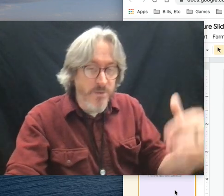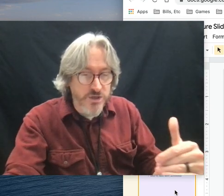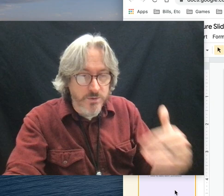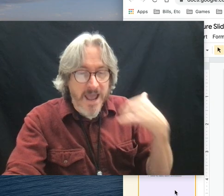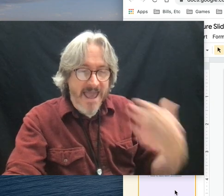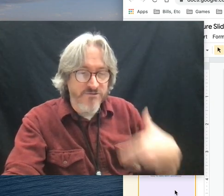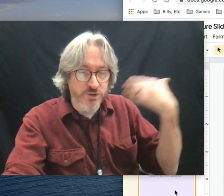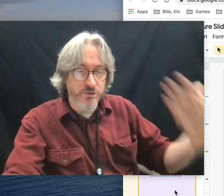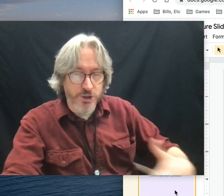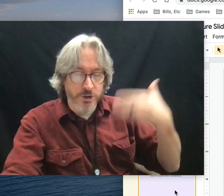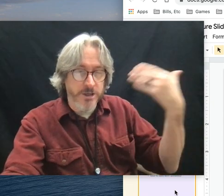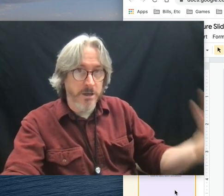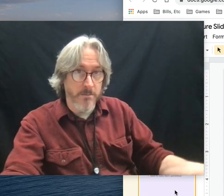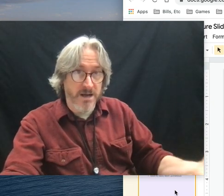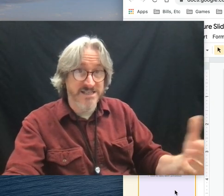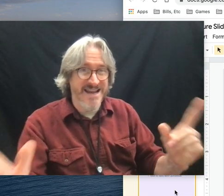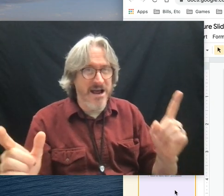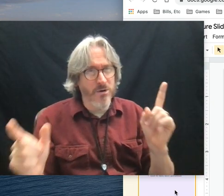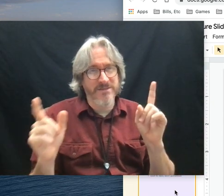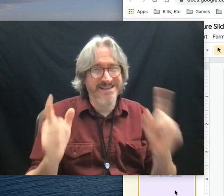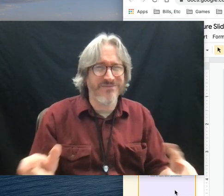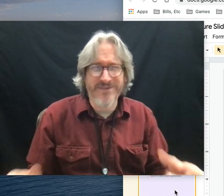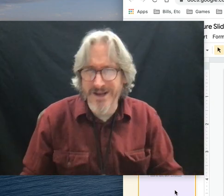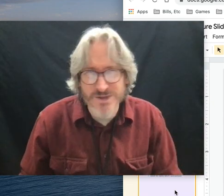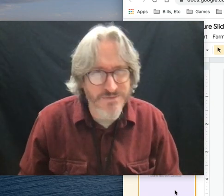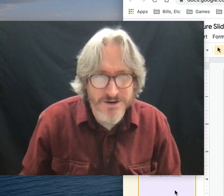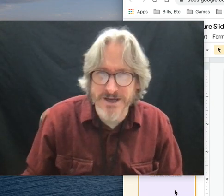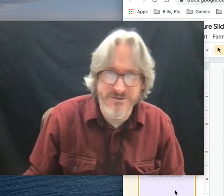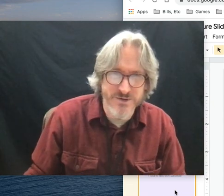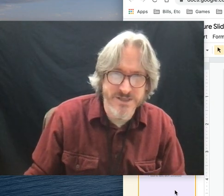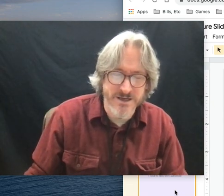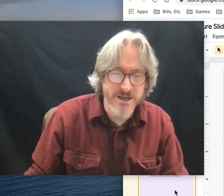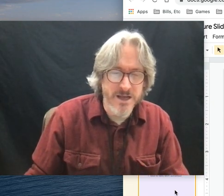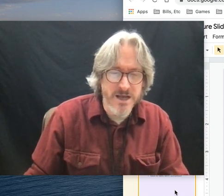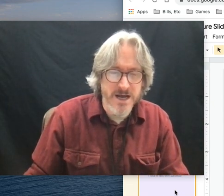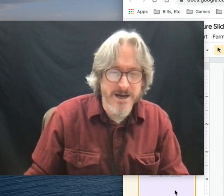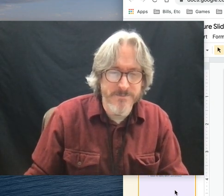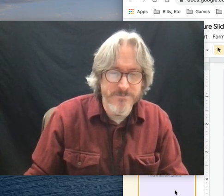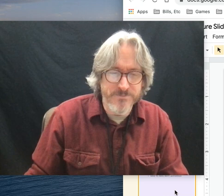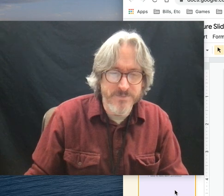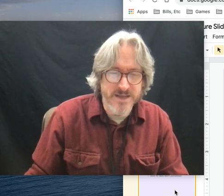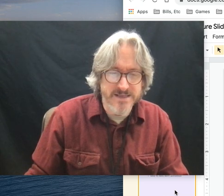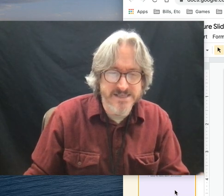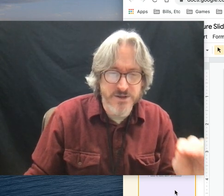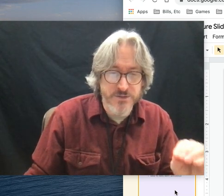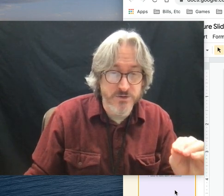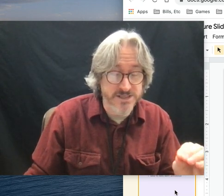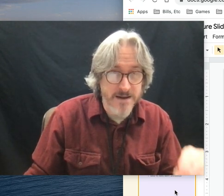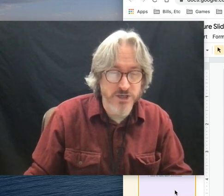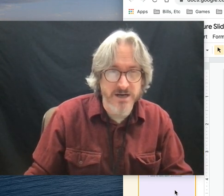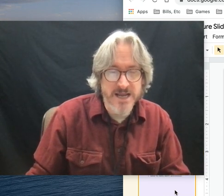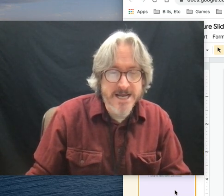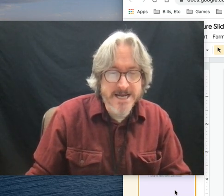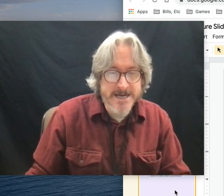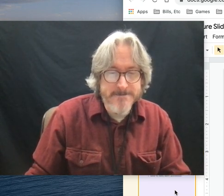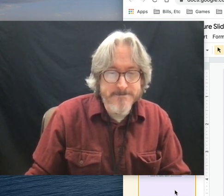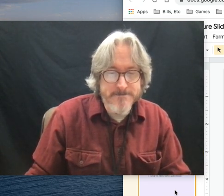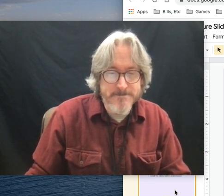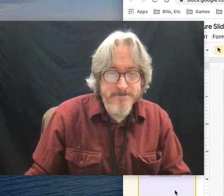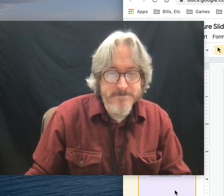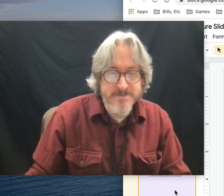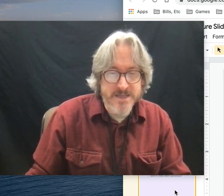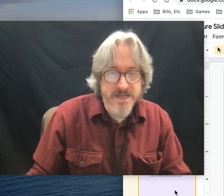And then we do have to, should, must. Now, this video is very confusing. This is the third snapshot.